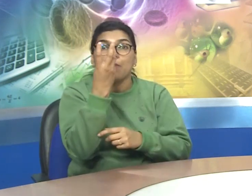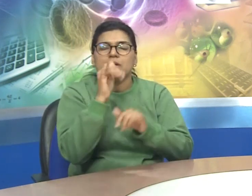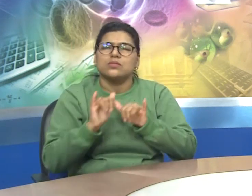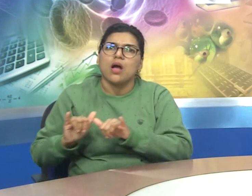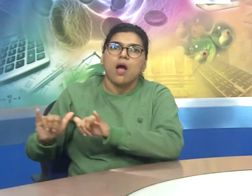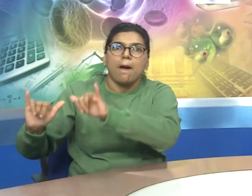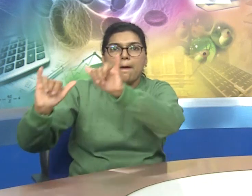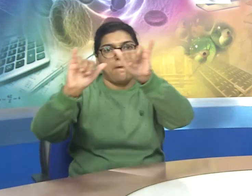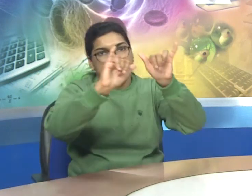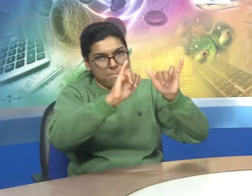used internationally.